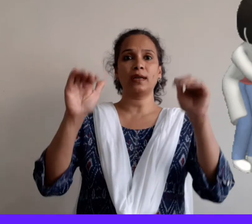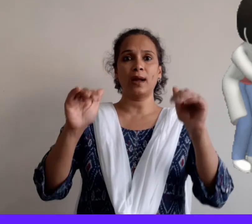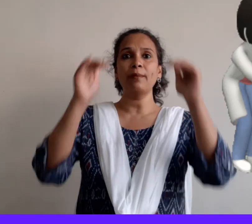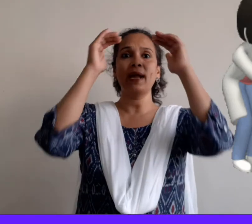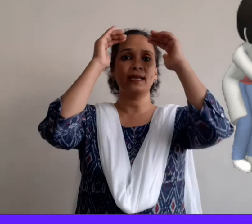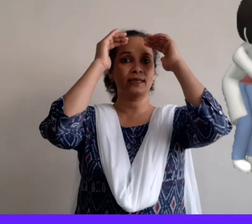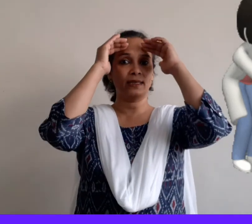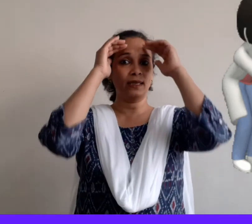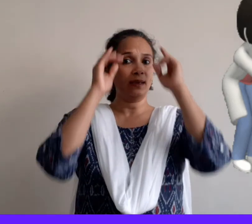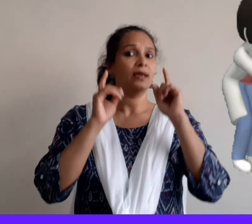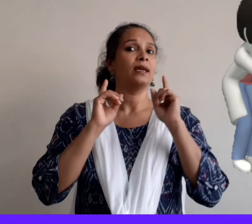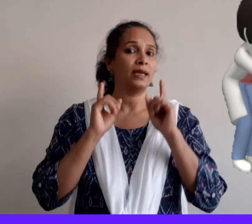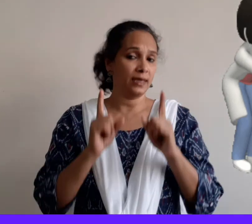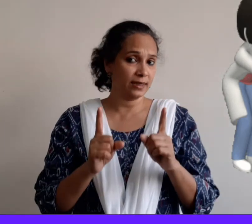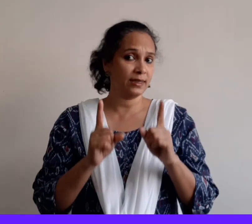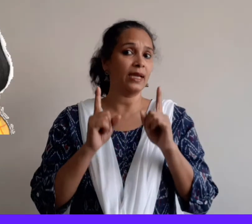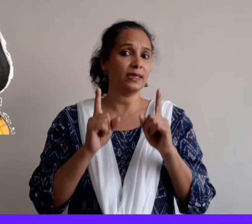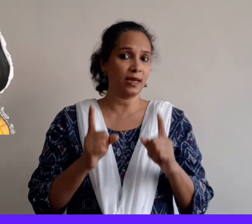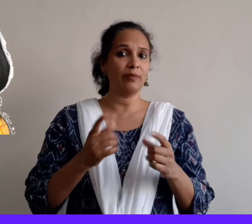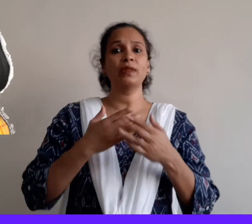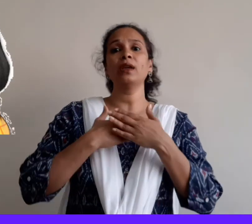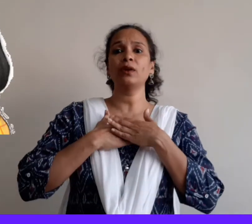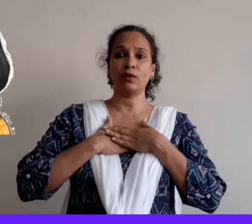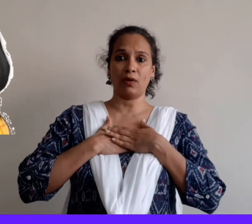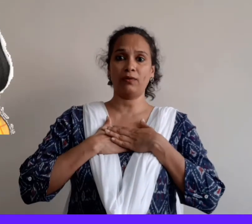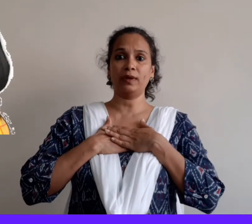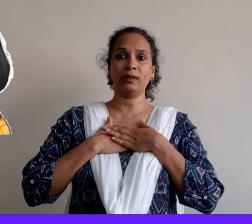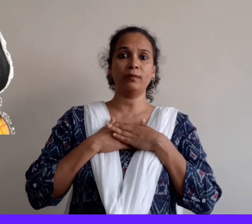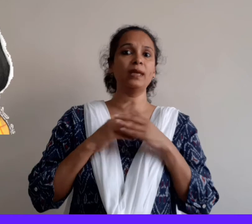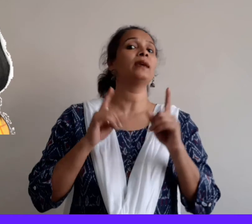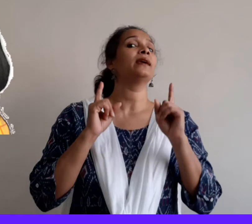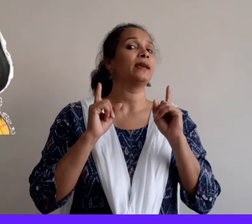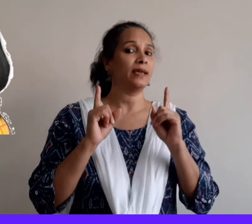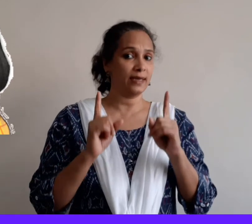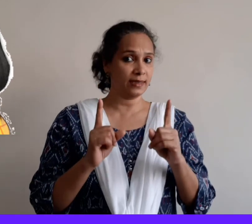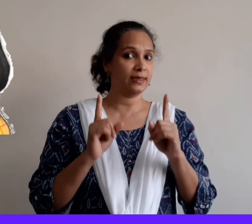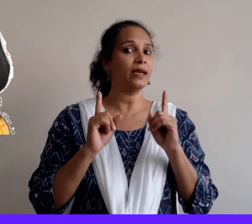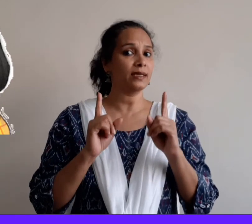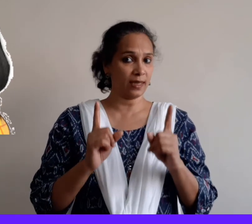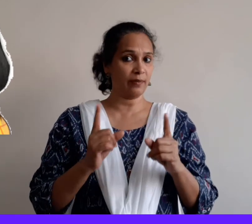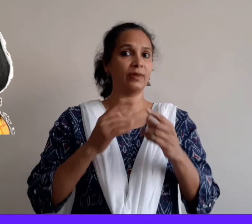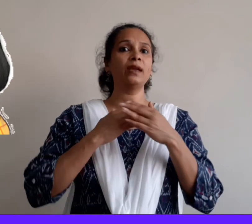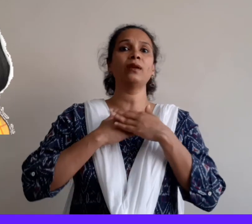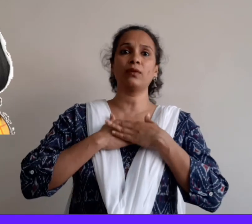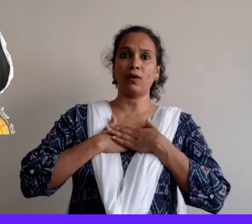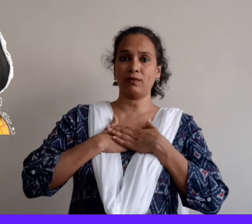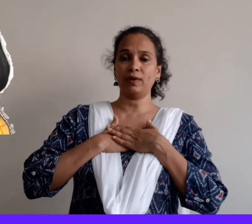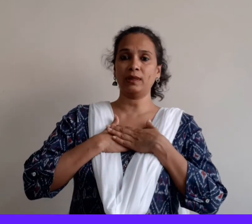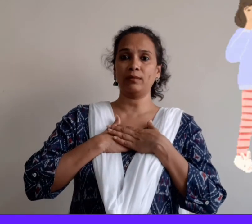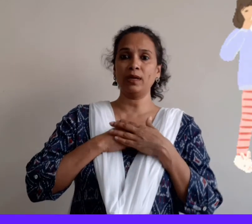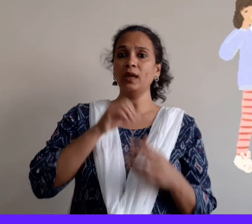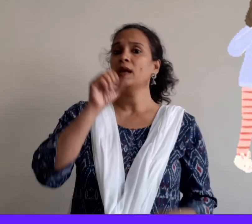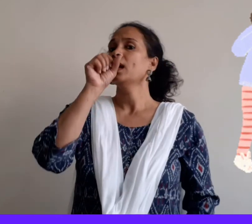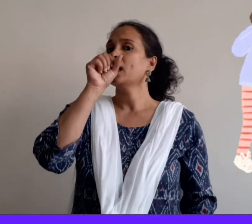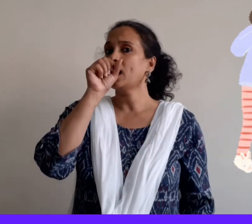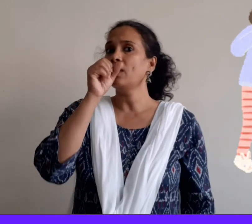come and see. Is there something wrong with me? Is there something wrong with me? Cough